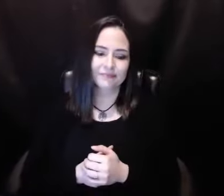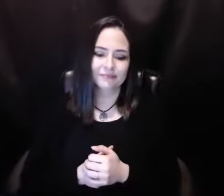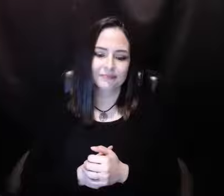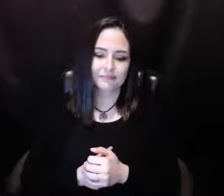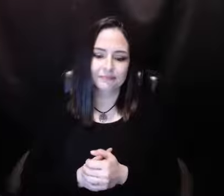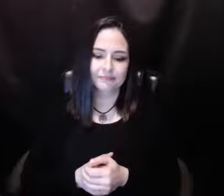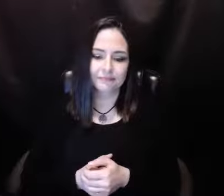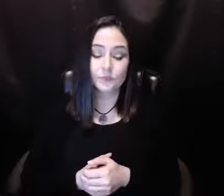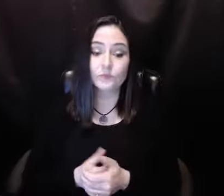anything and everything.